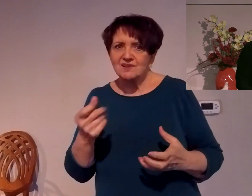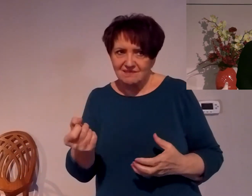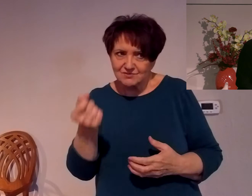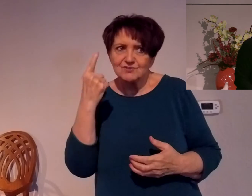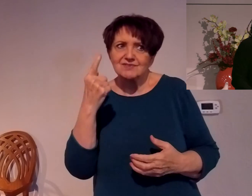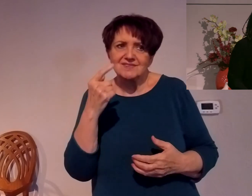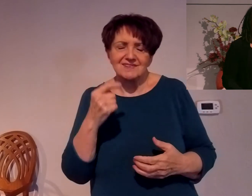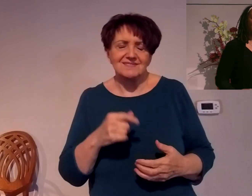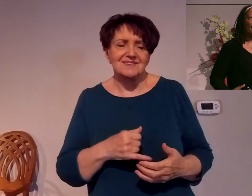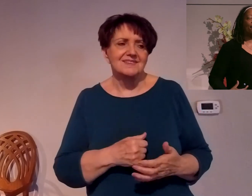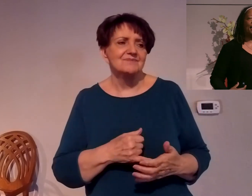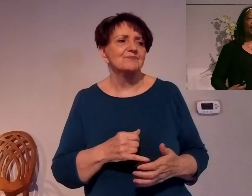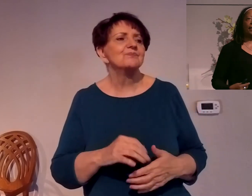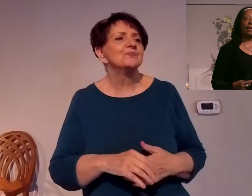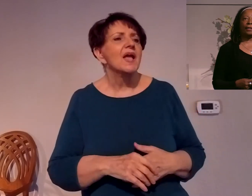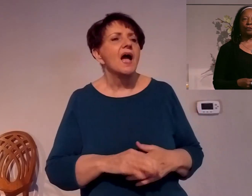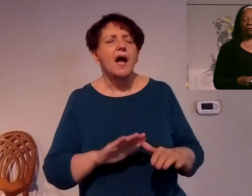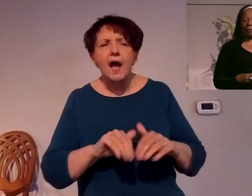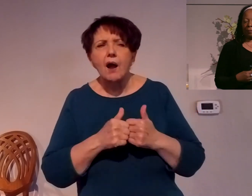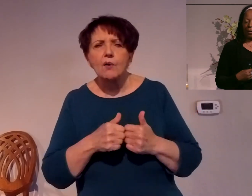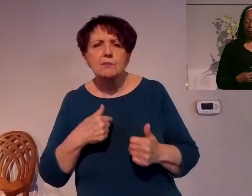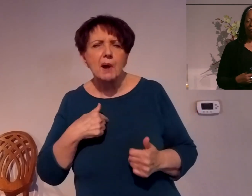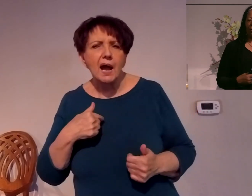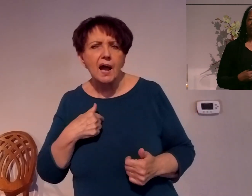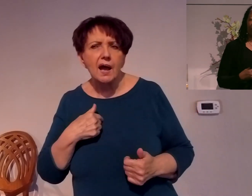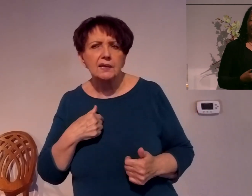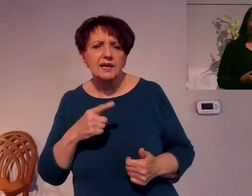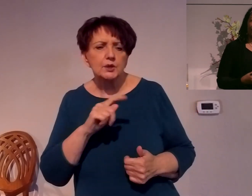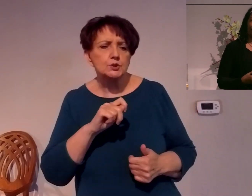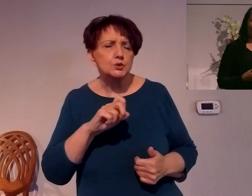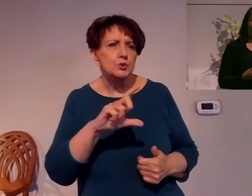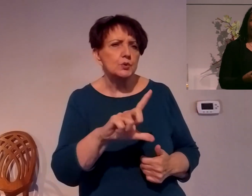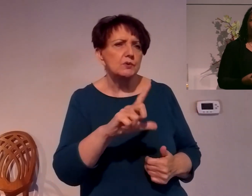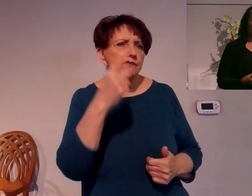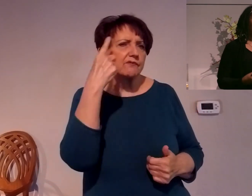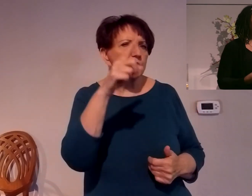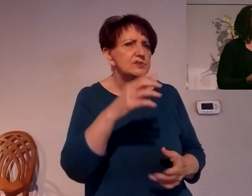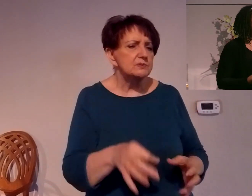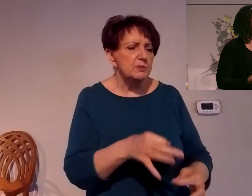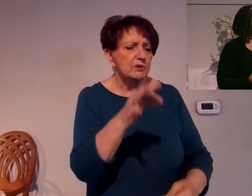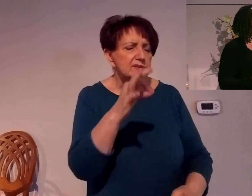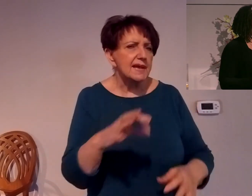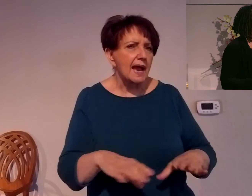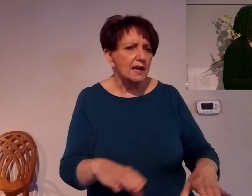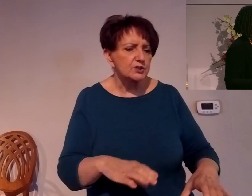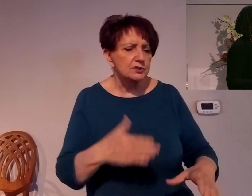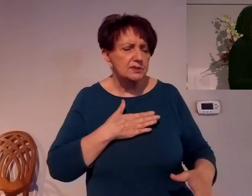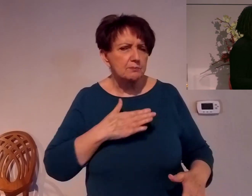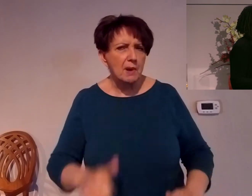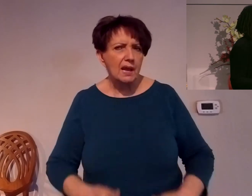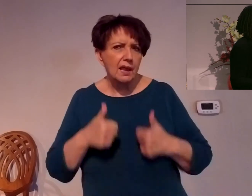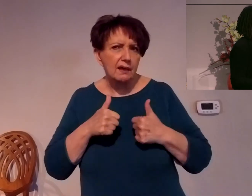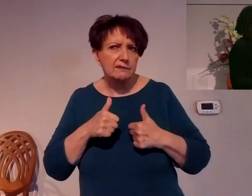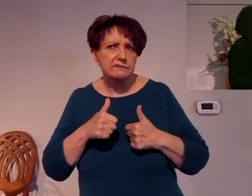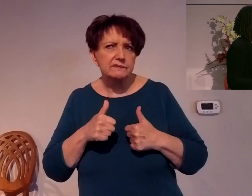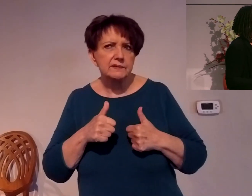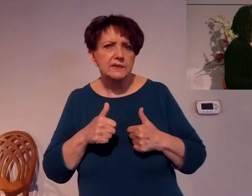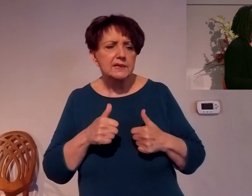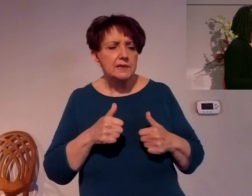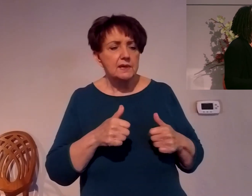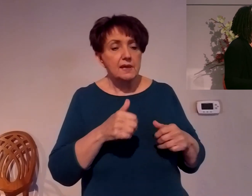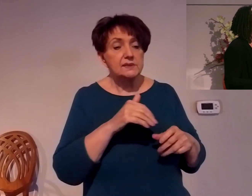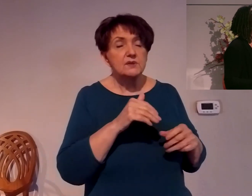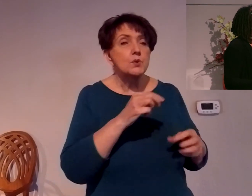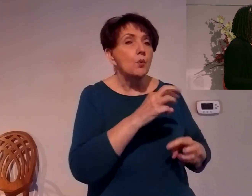in. How am I being an instrument for Spirit's action in my life and in the